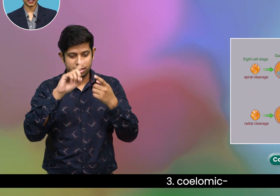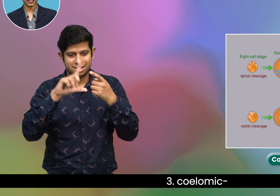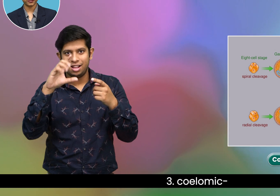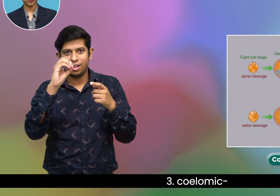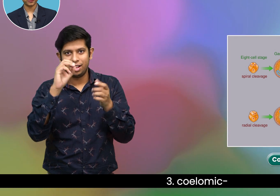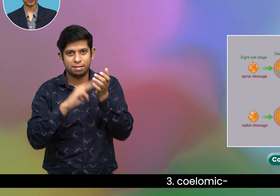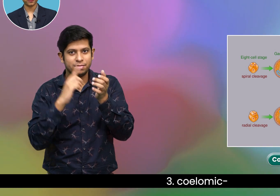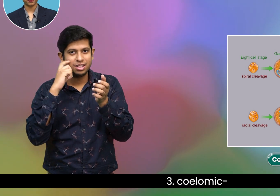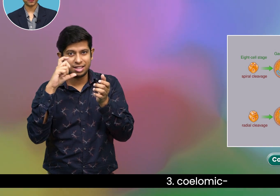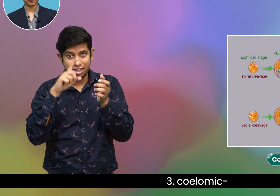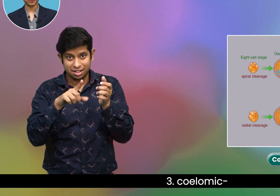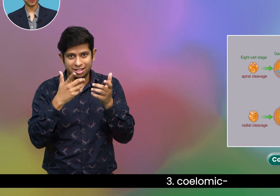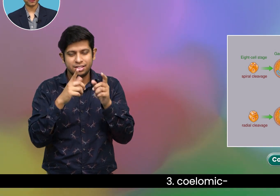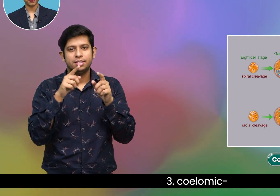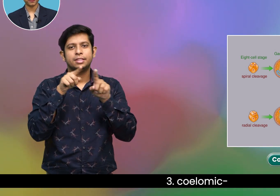Coelomic.